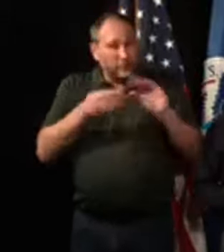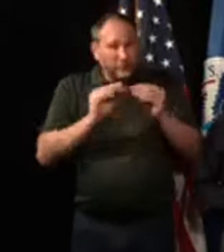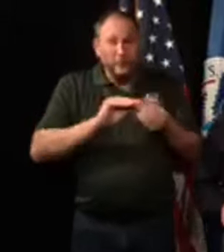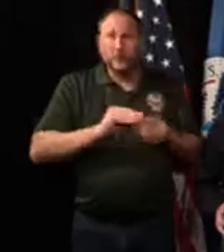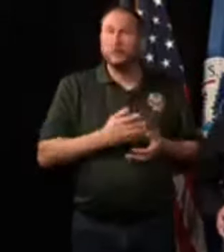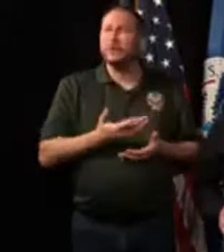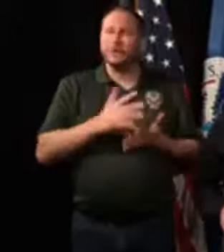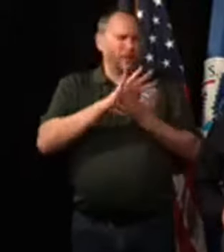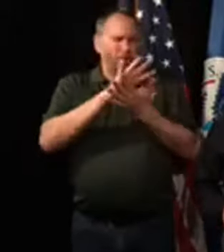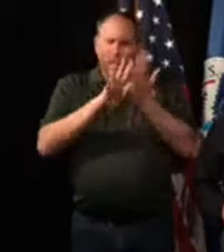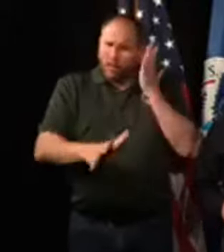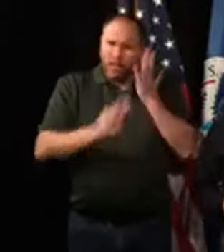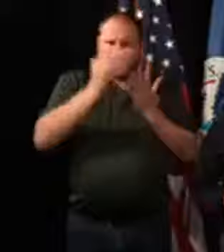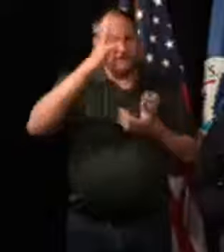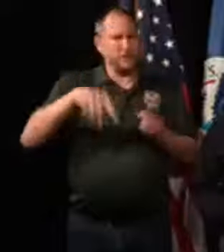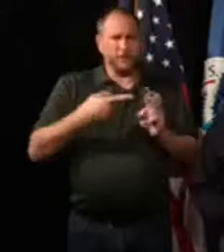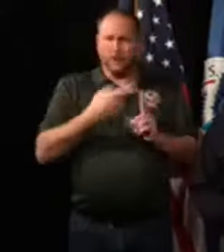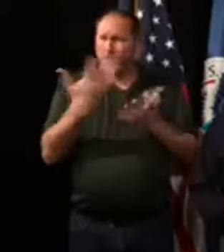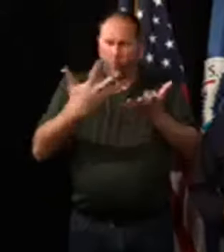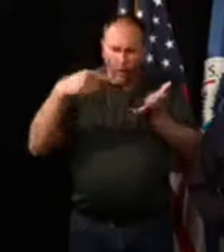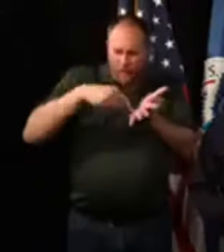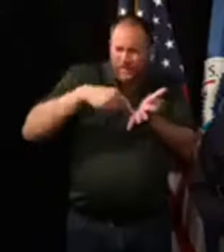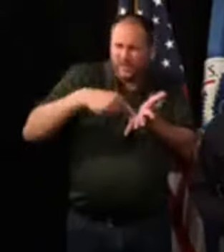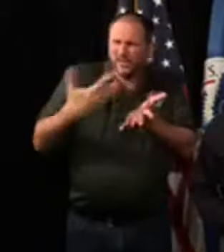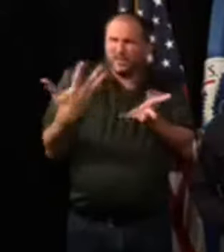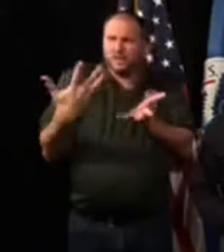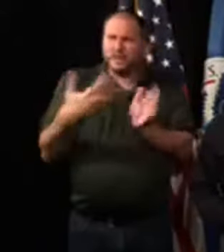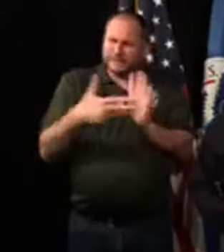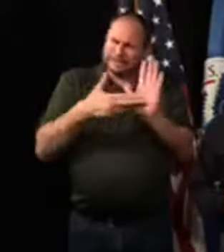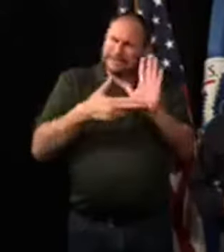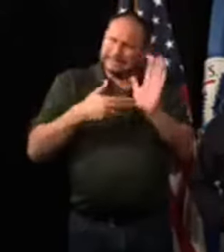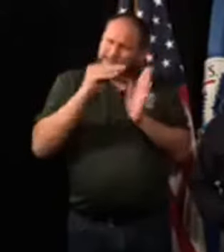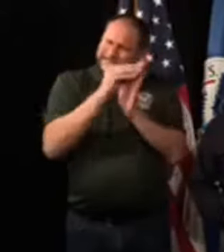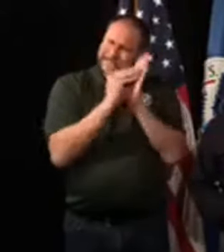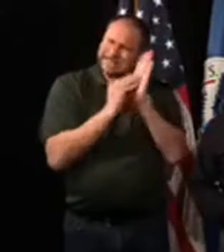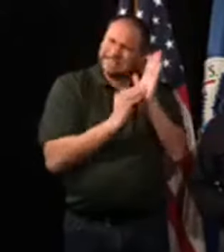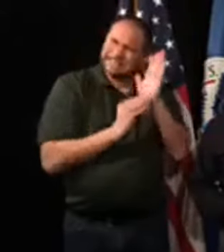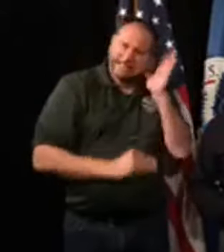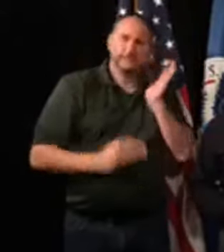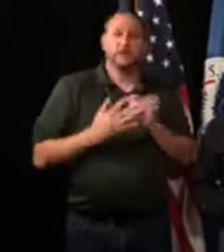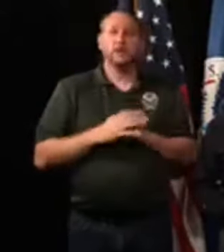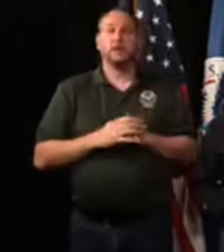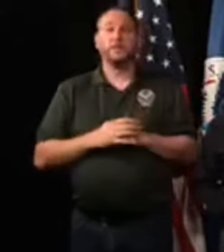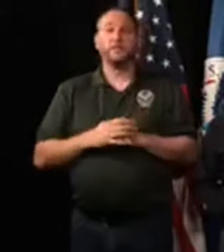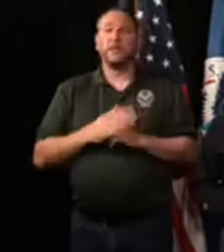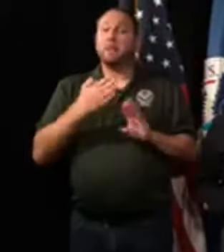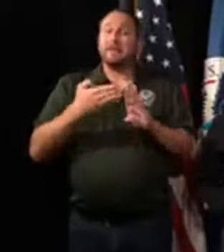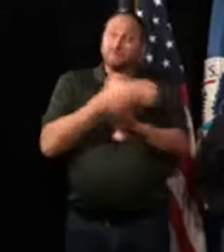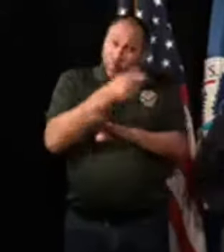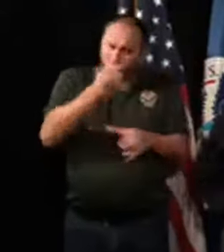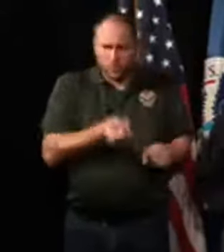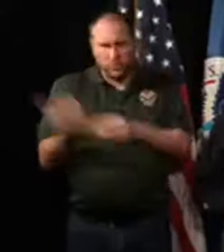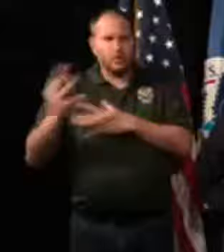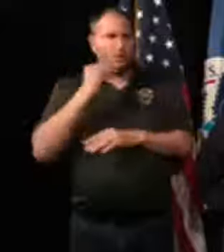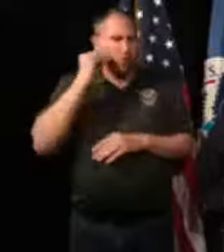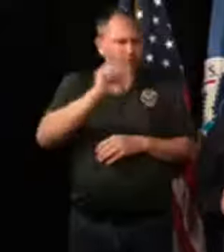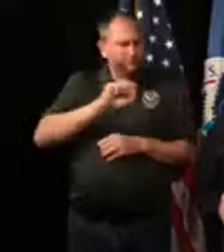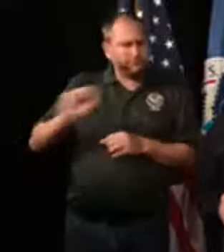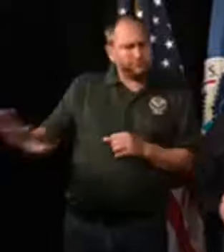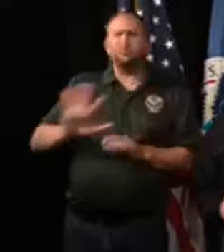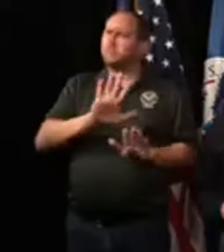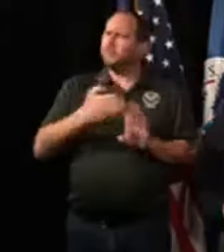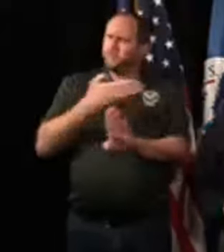as many of those pictures even before you take it out of your home. So if we're dealing